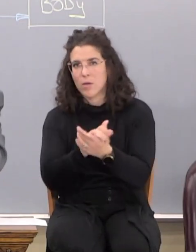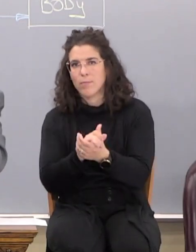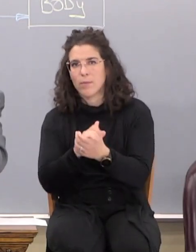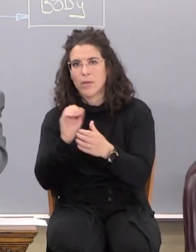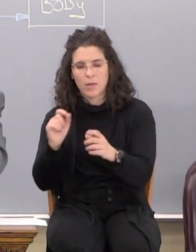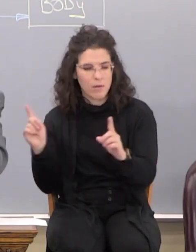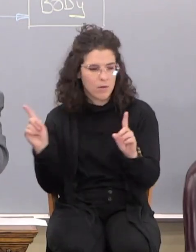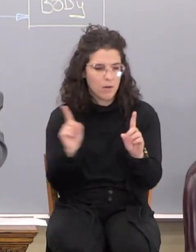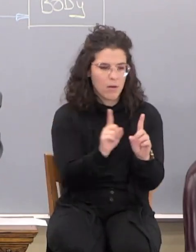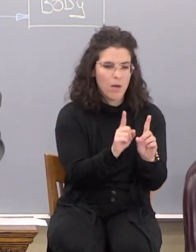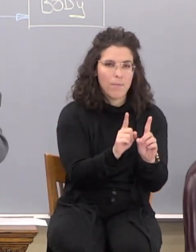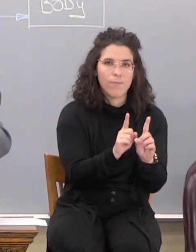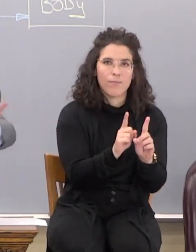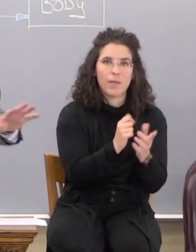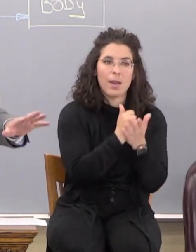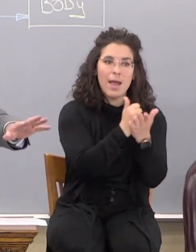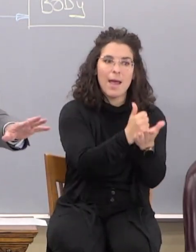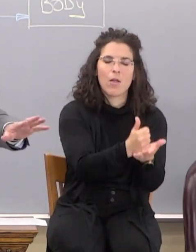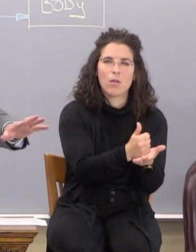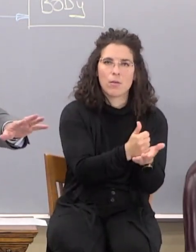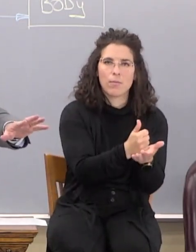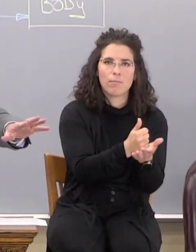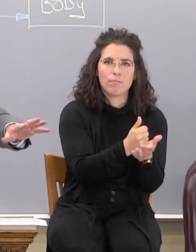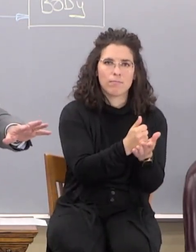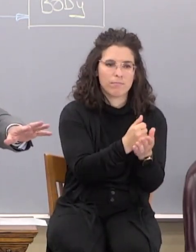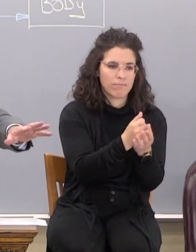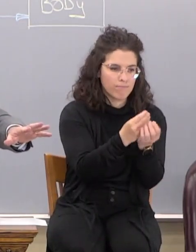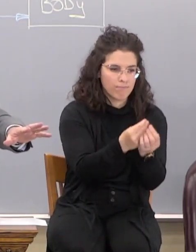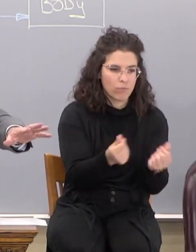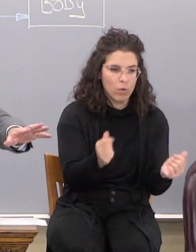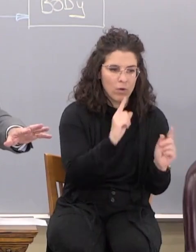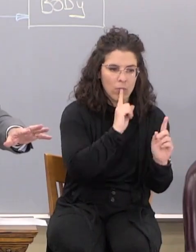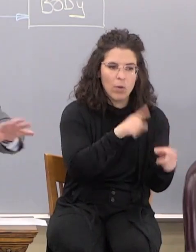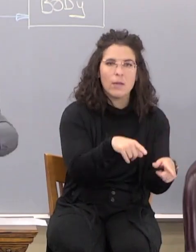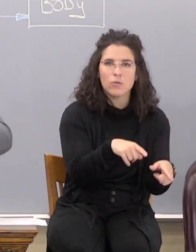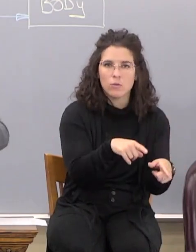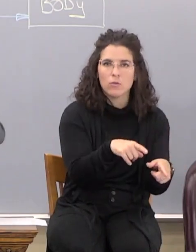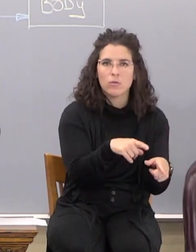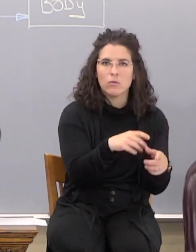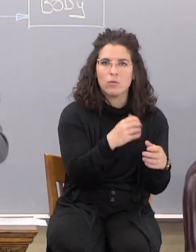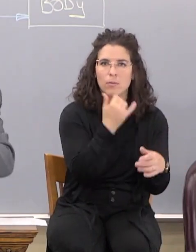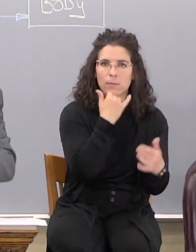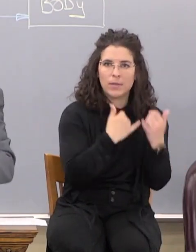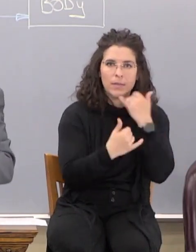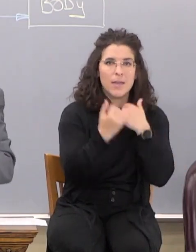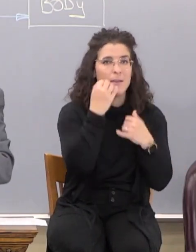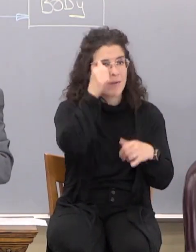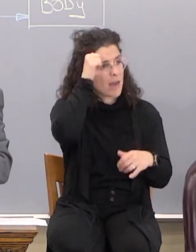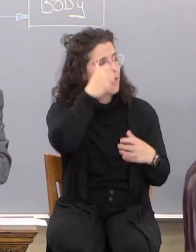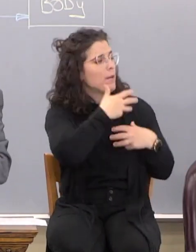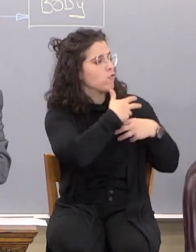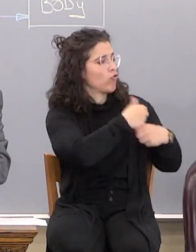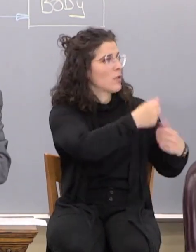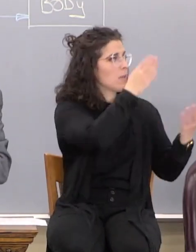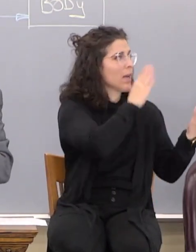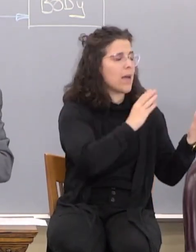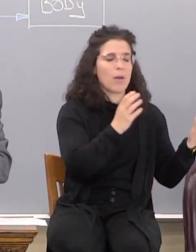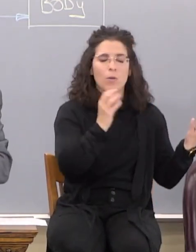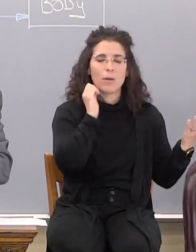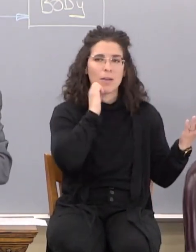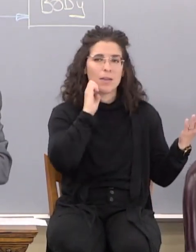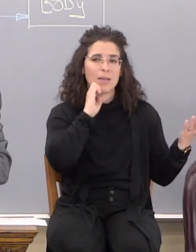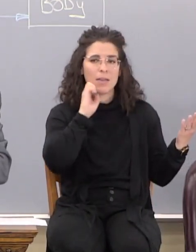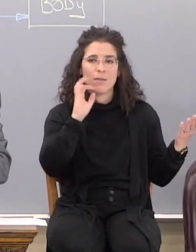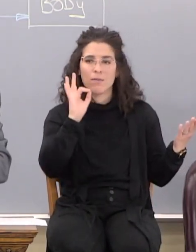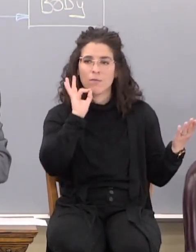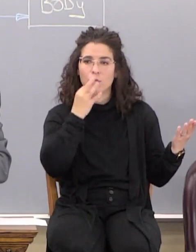can come and do some certain things and vitiate the mistake. If Adam had been trusting God, when Eve took the fruit, instead of him